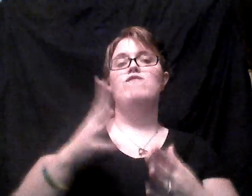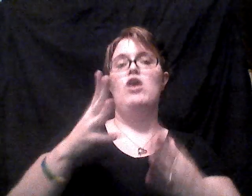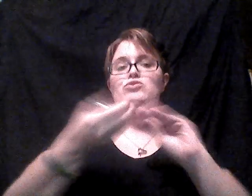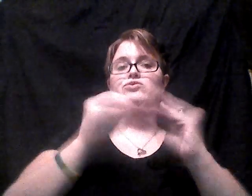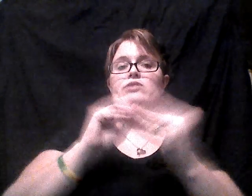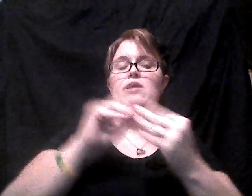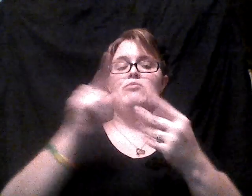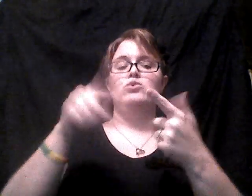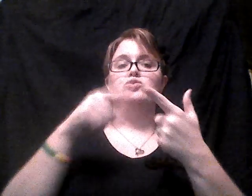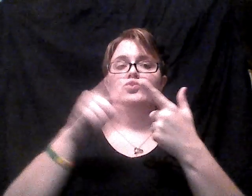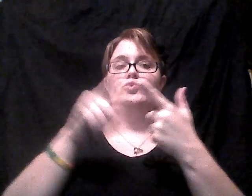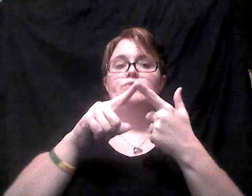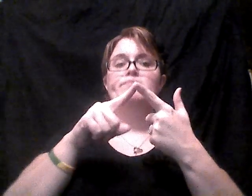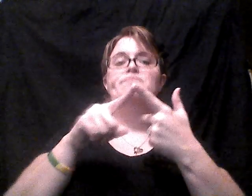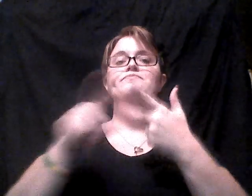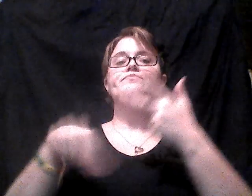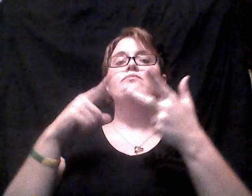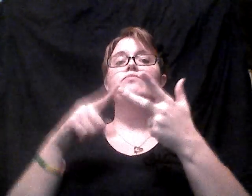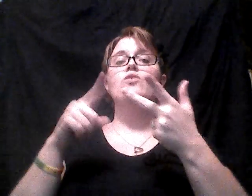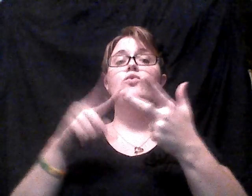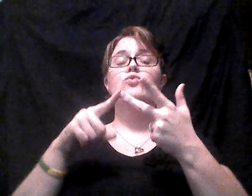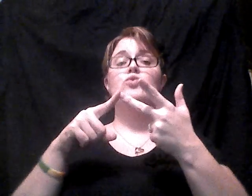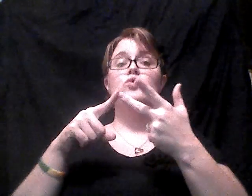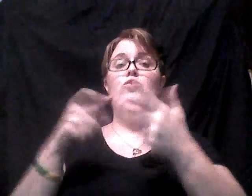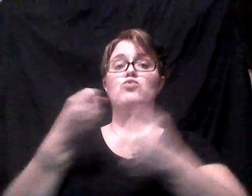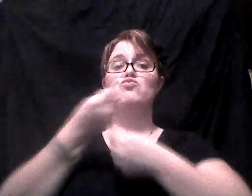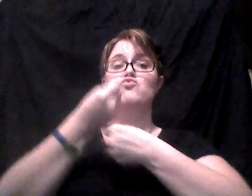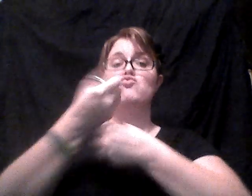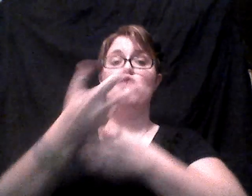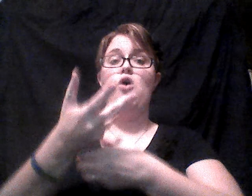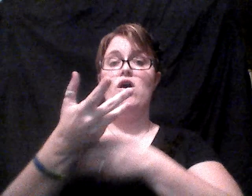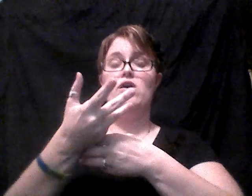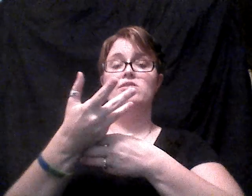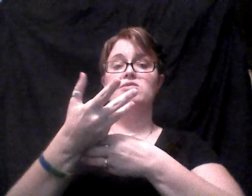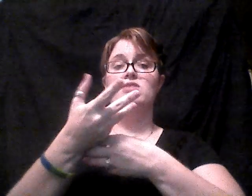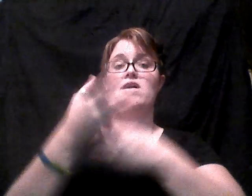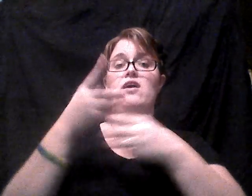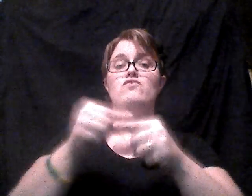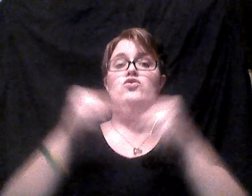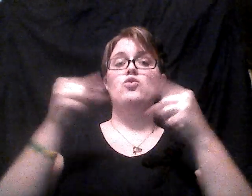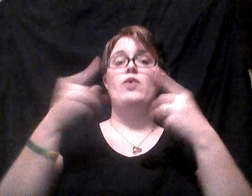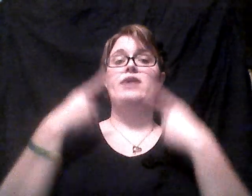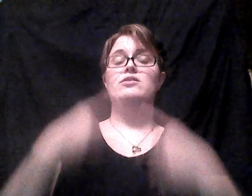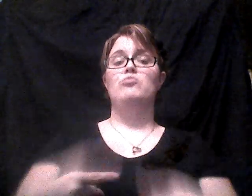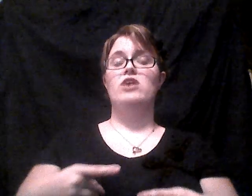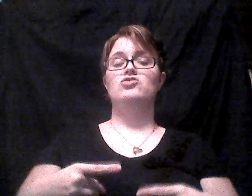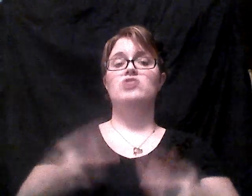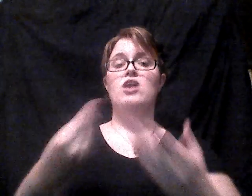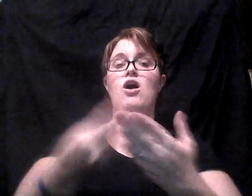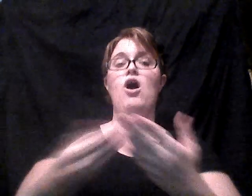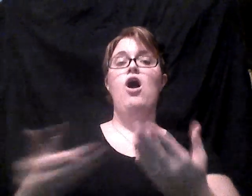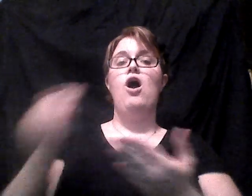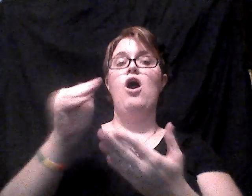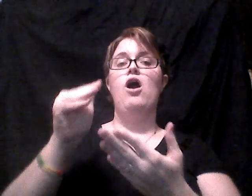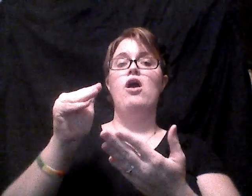number three is related to wages. Wages in the 1920s, at least for the lower middle class,